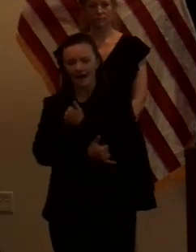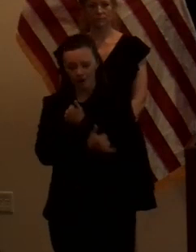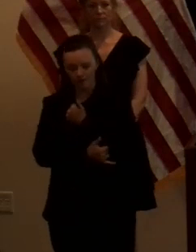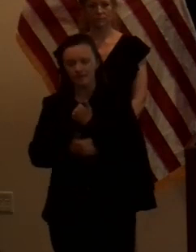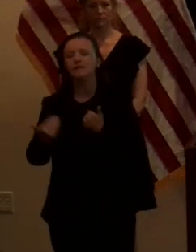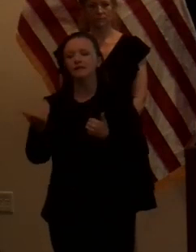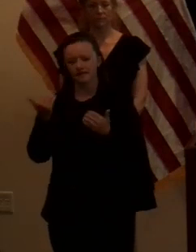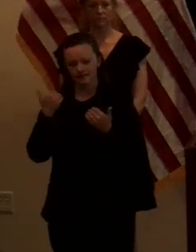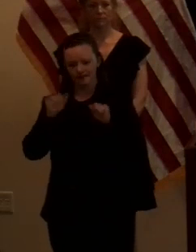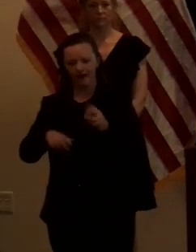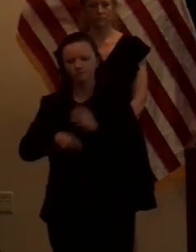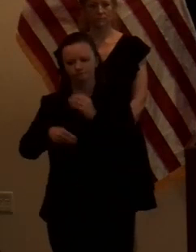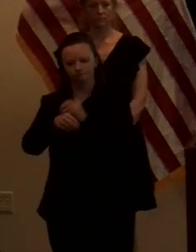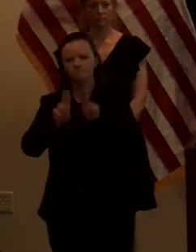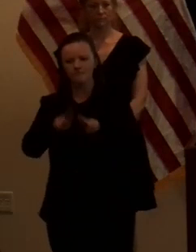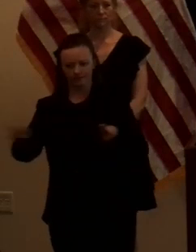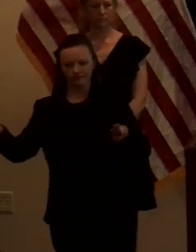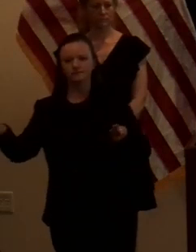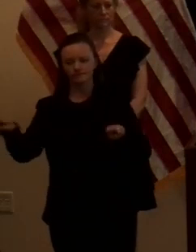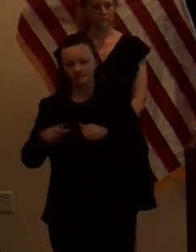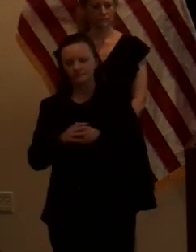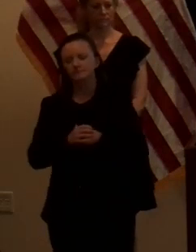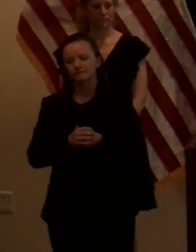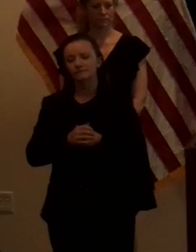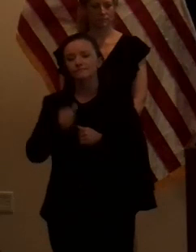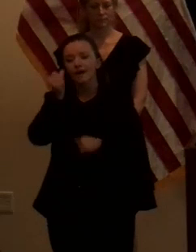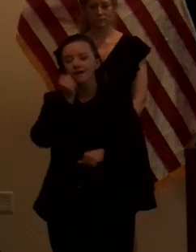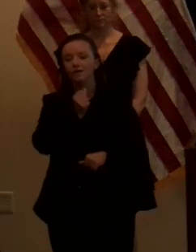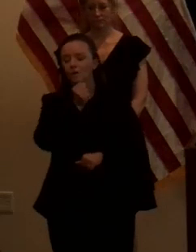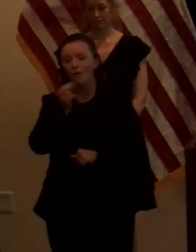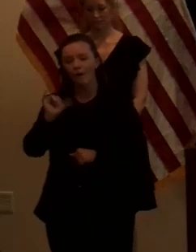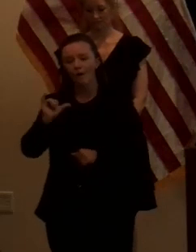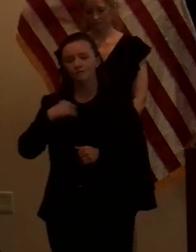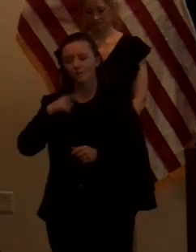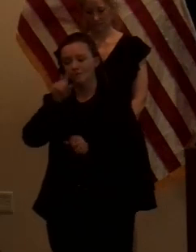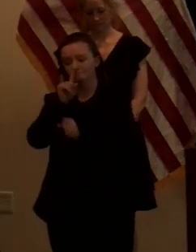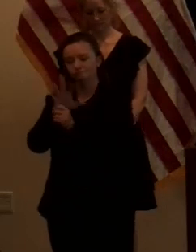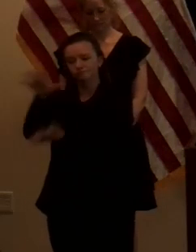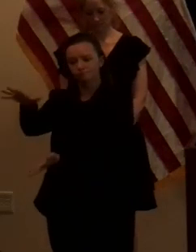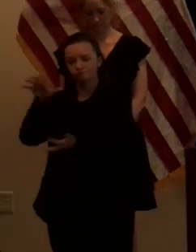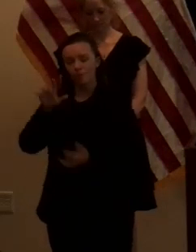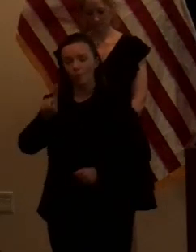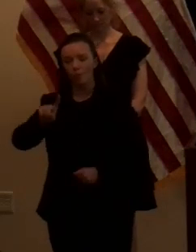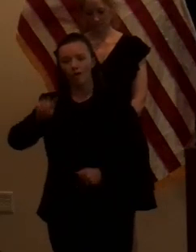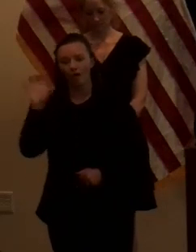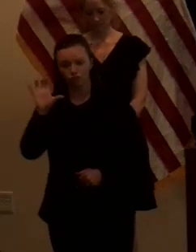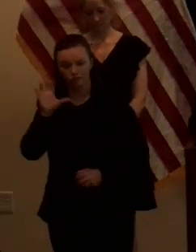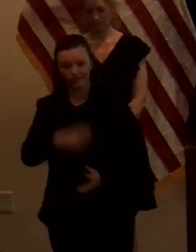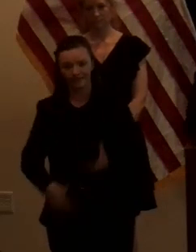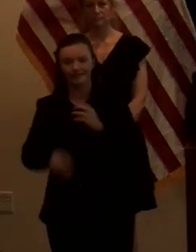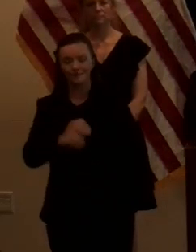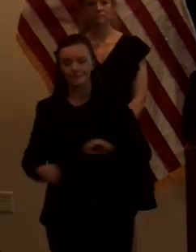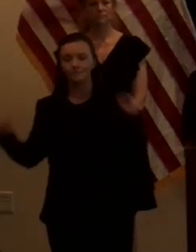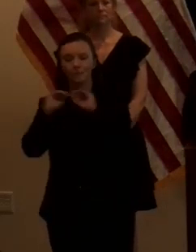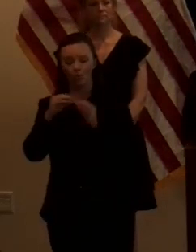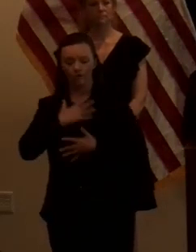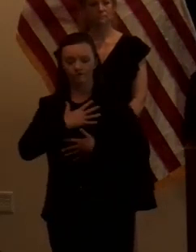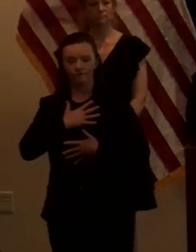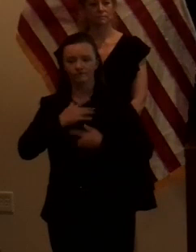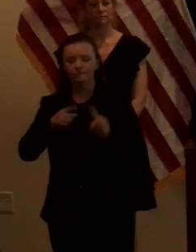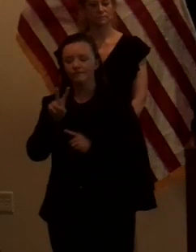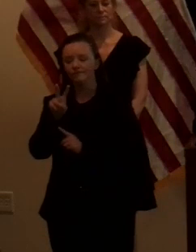capacity. Arizona also received a commitment of 100 additional ventilators to be deployed